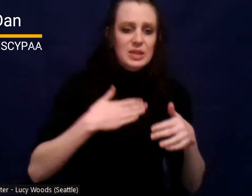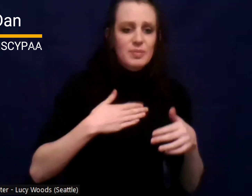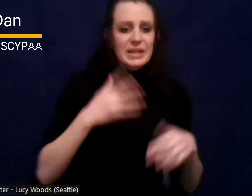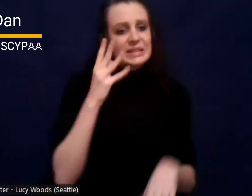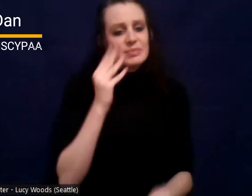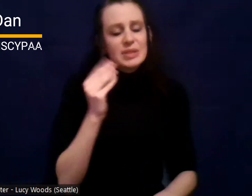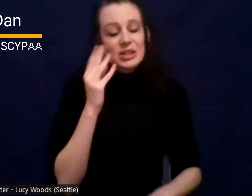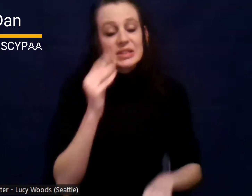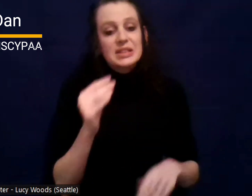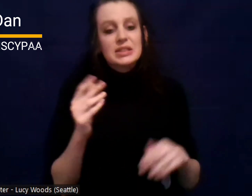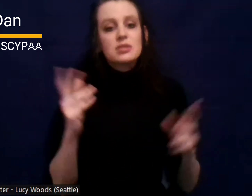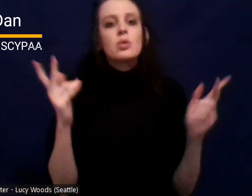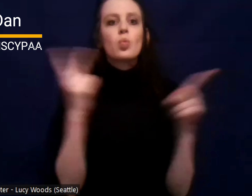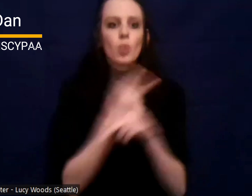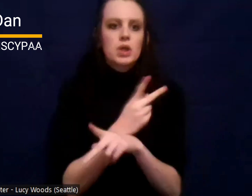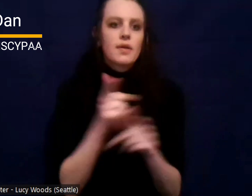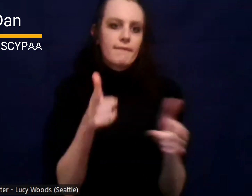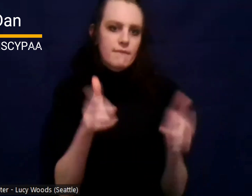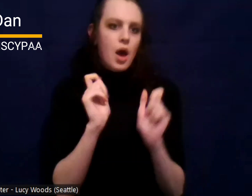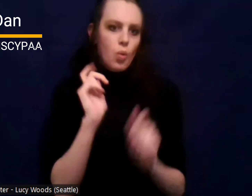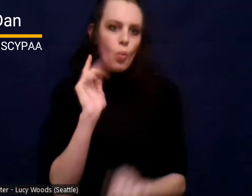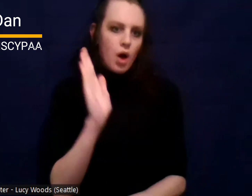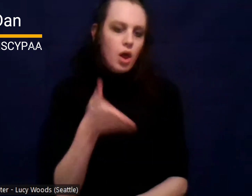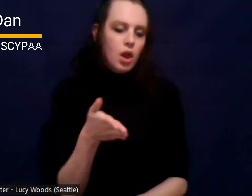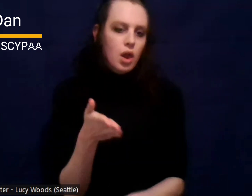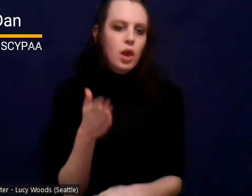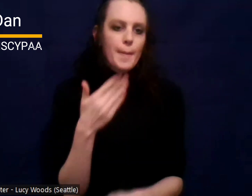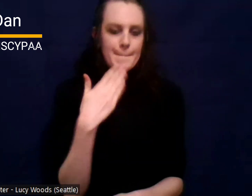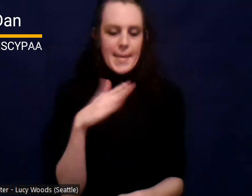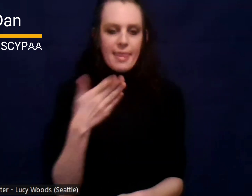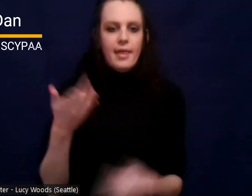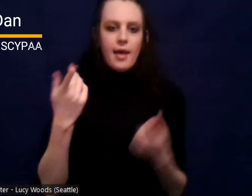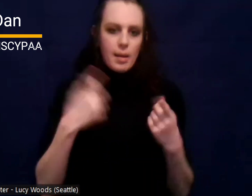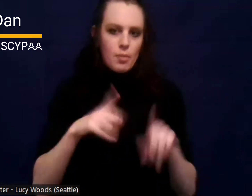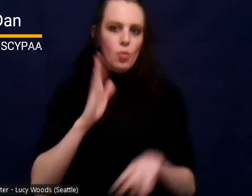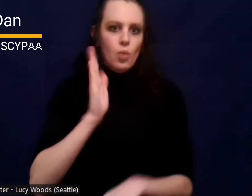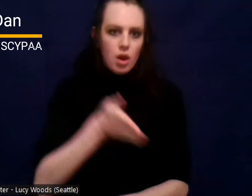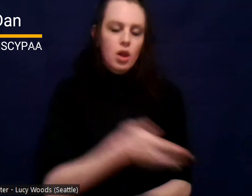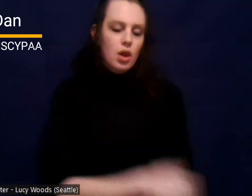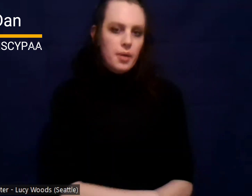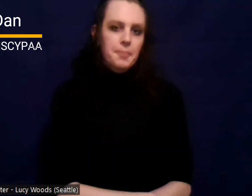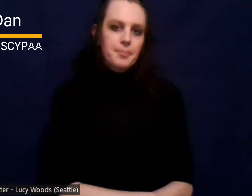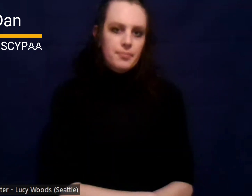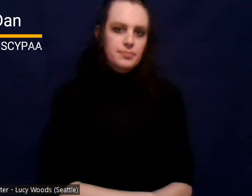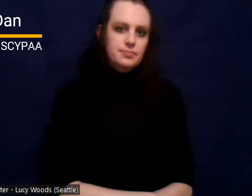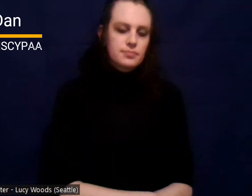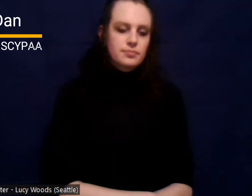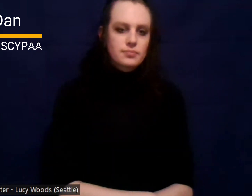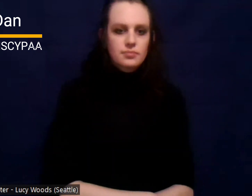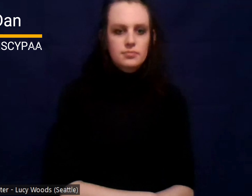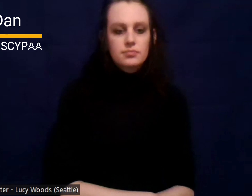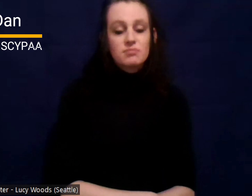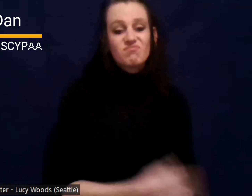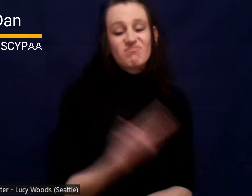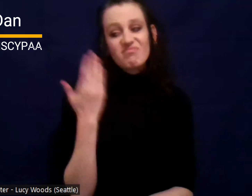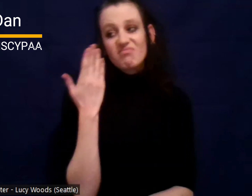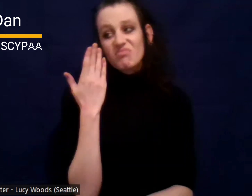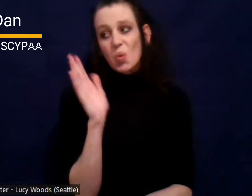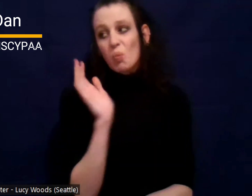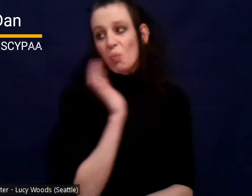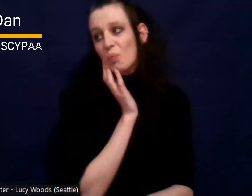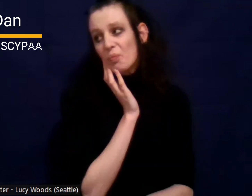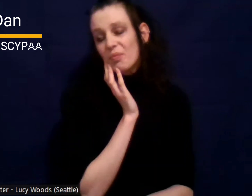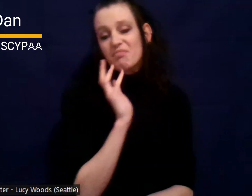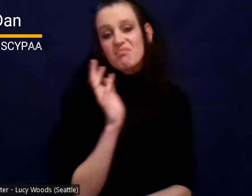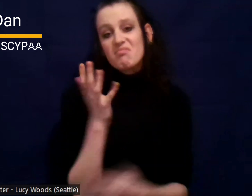really quickly and like bad things happen. You know, um, I don't know. That's really all